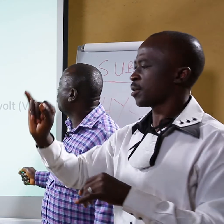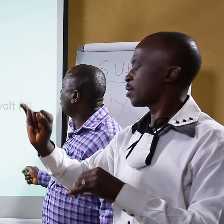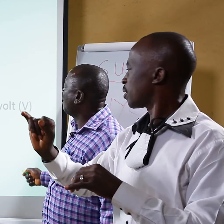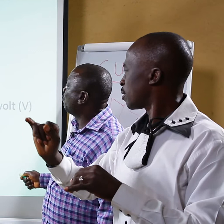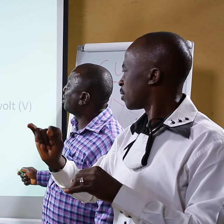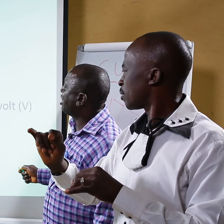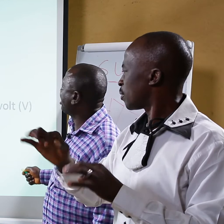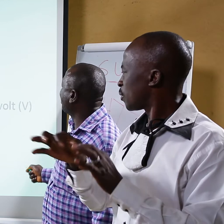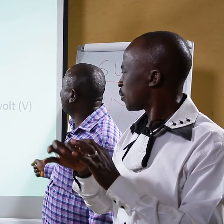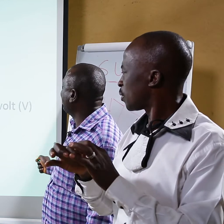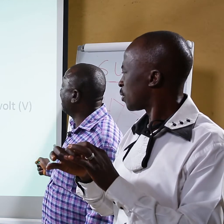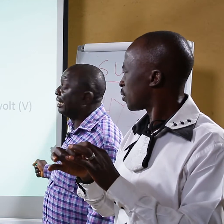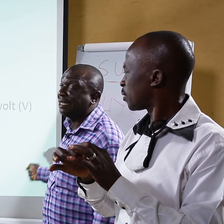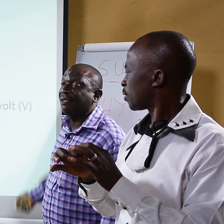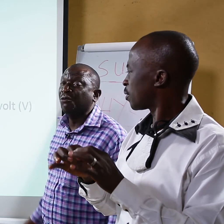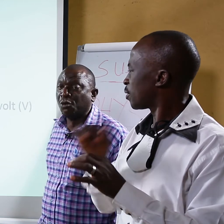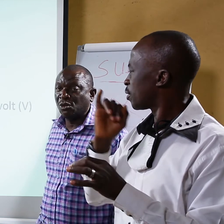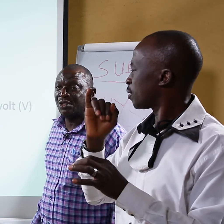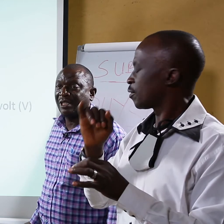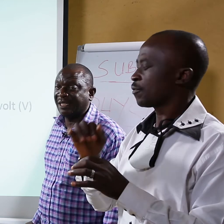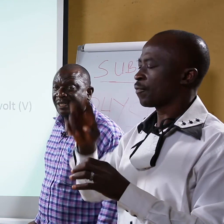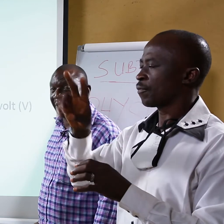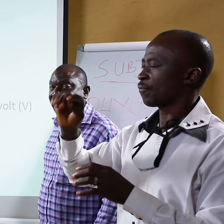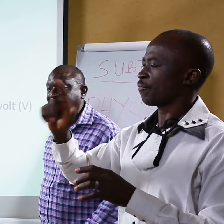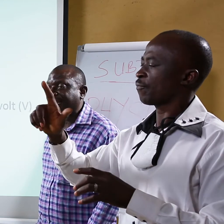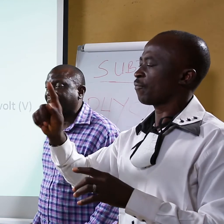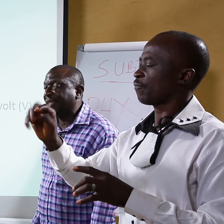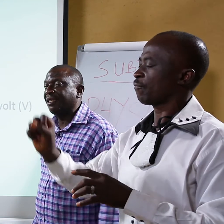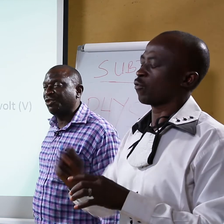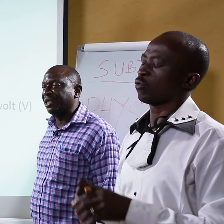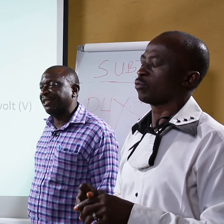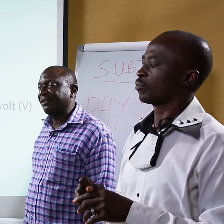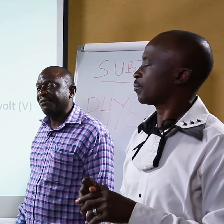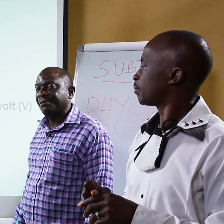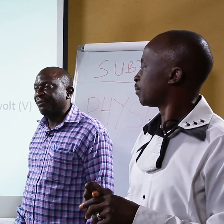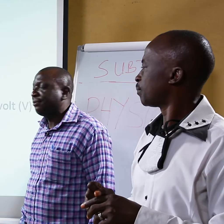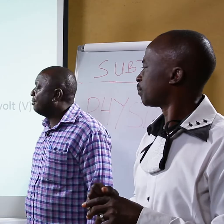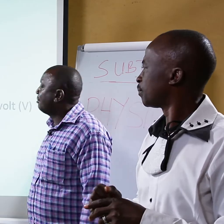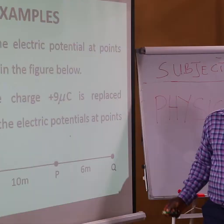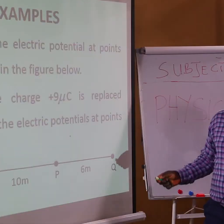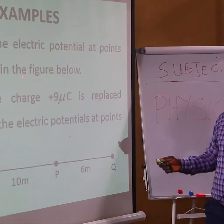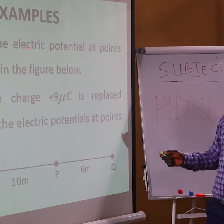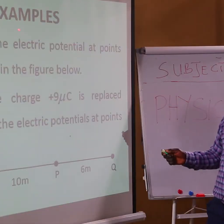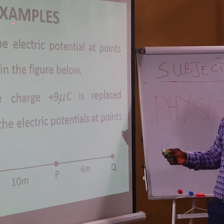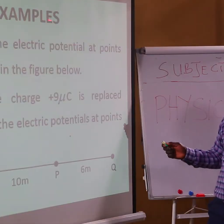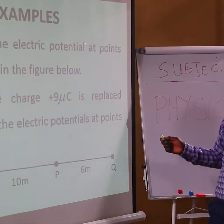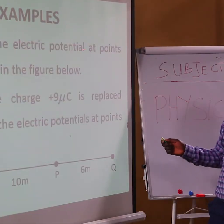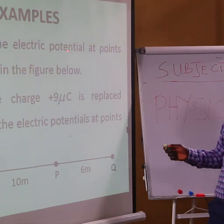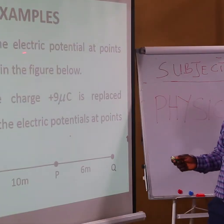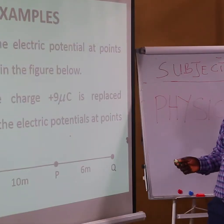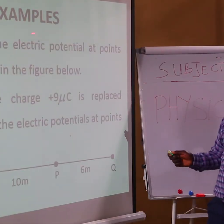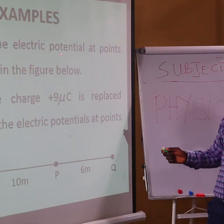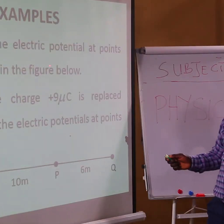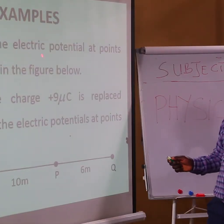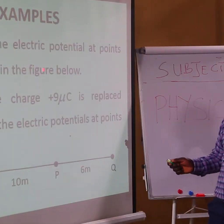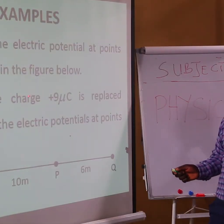of potential is volts. That is its SI unit. Now,